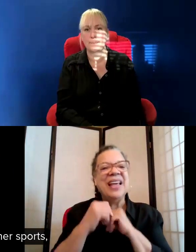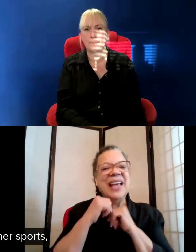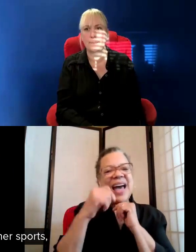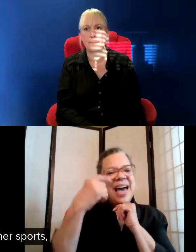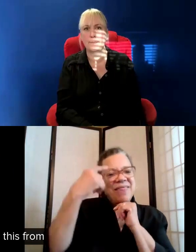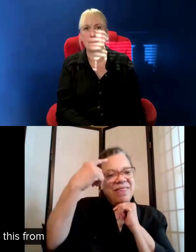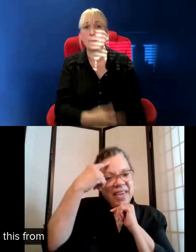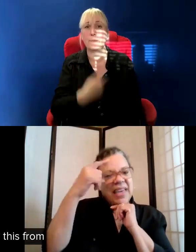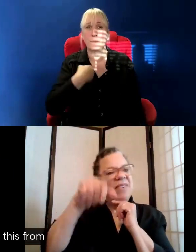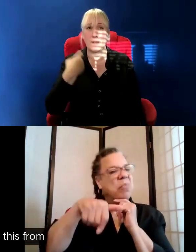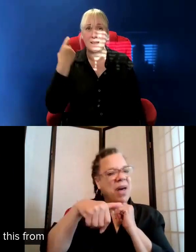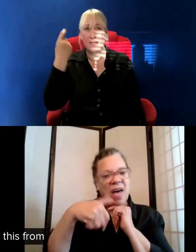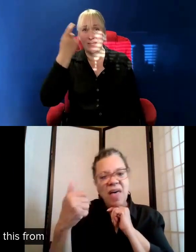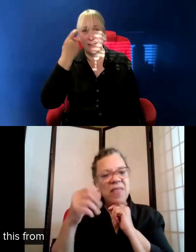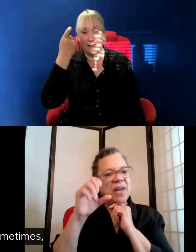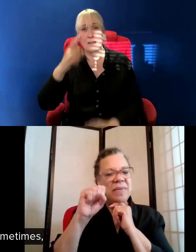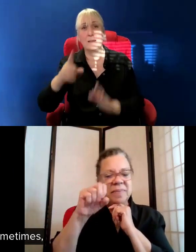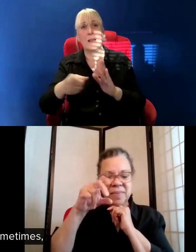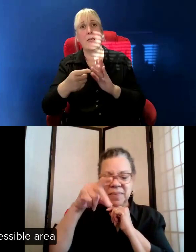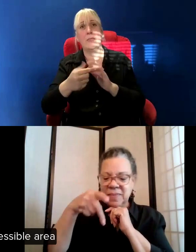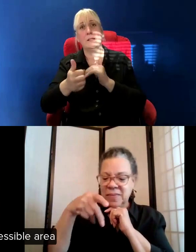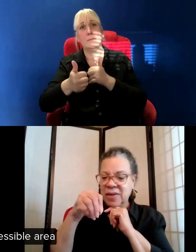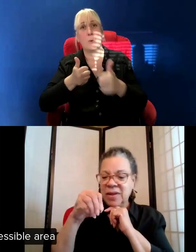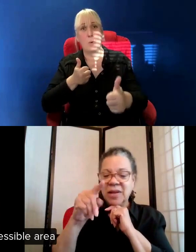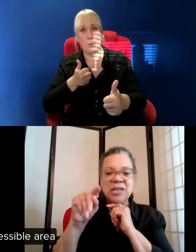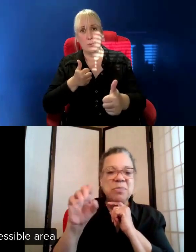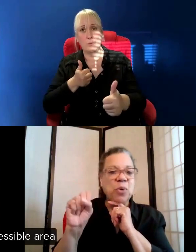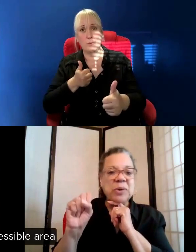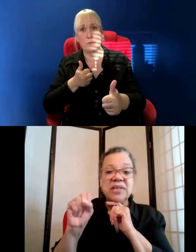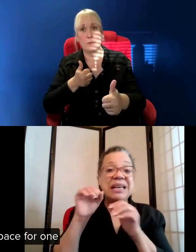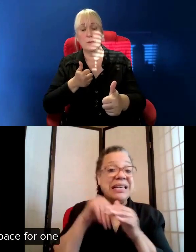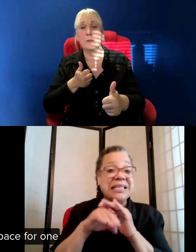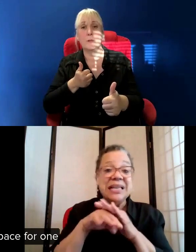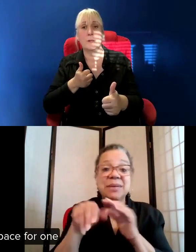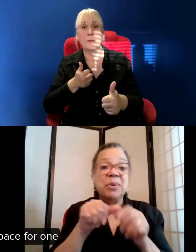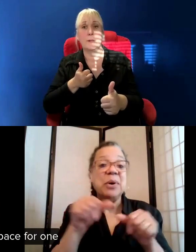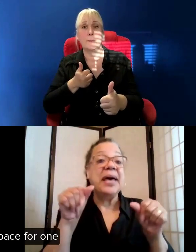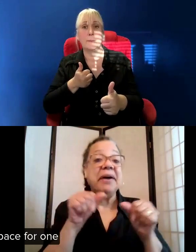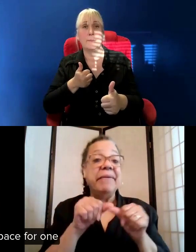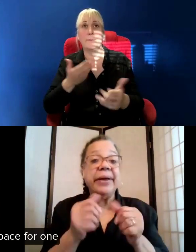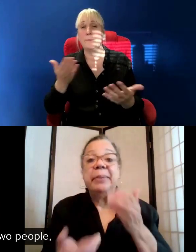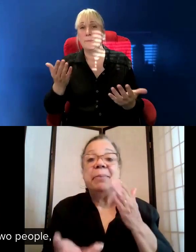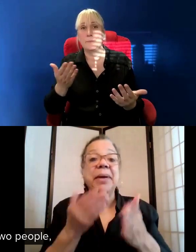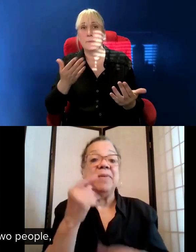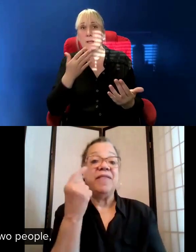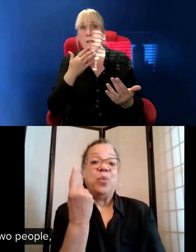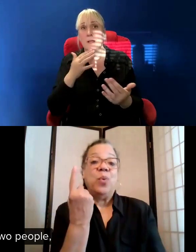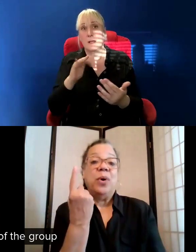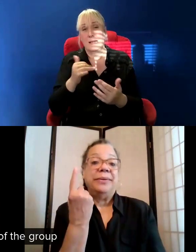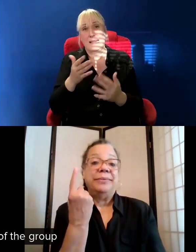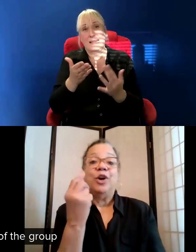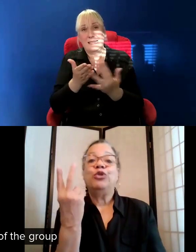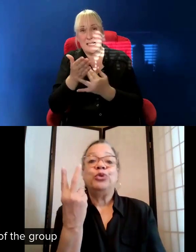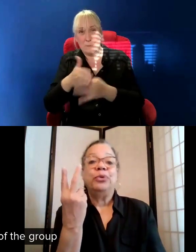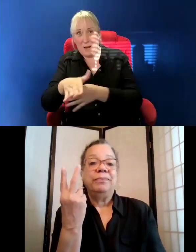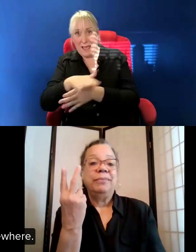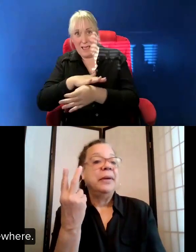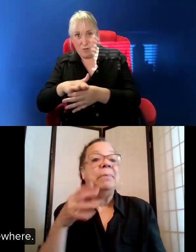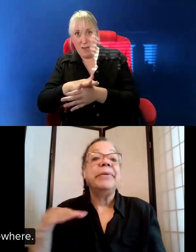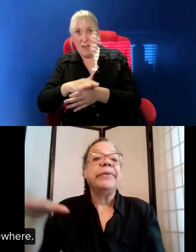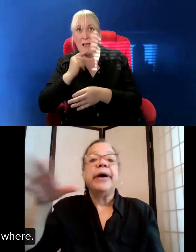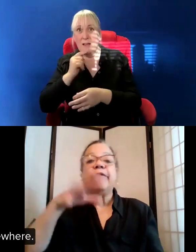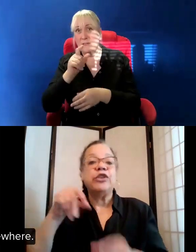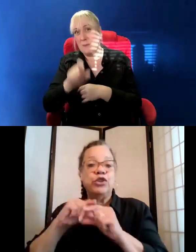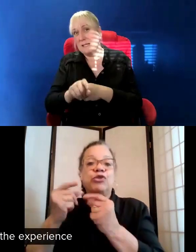in other sports, and I hear this from friends sometimes, that the accessible area might be a space for 1 person or 2 people, but the rest of the group